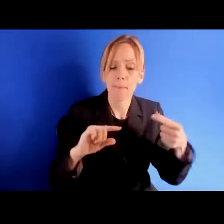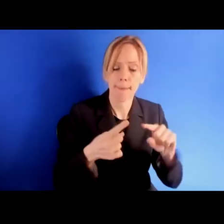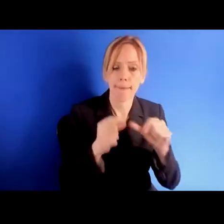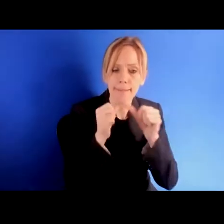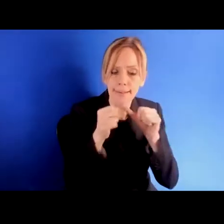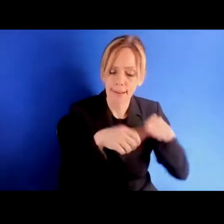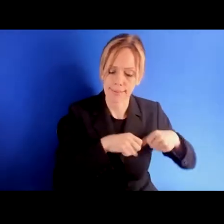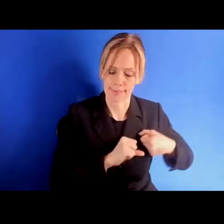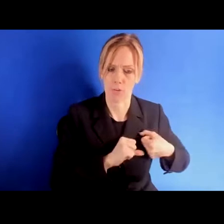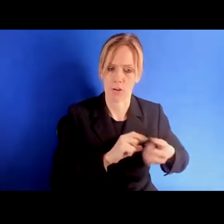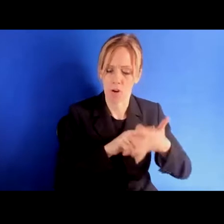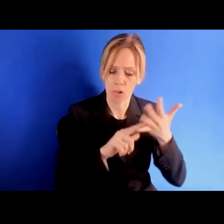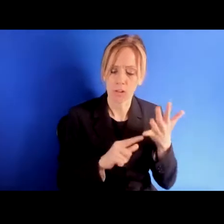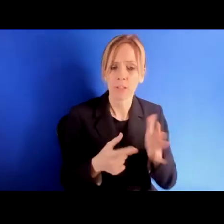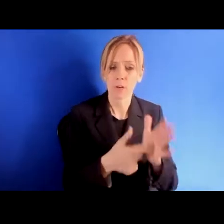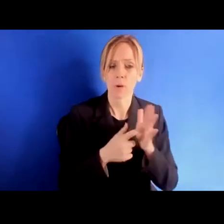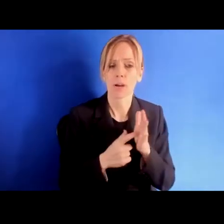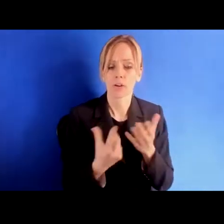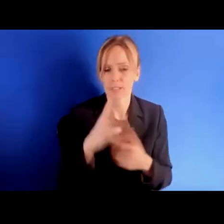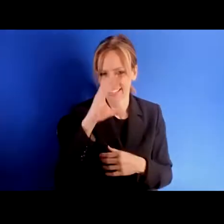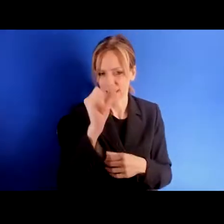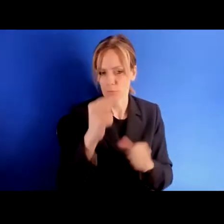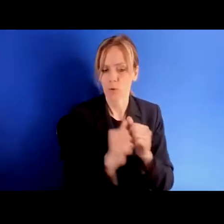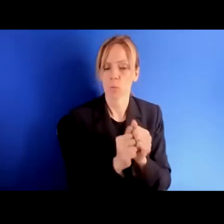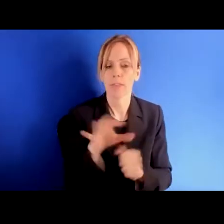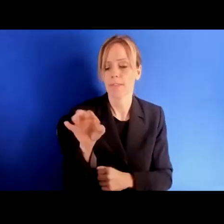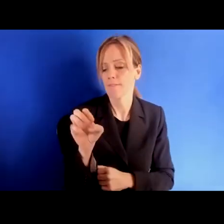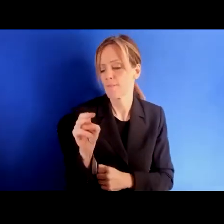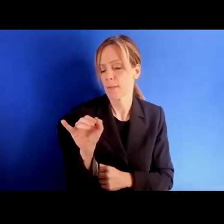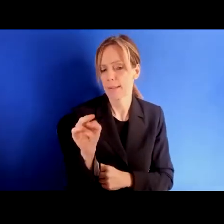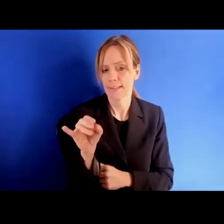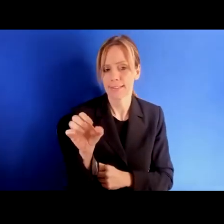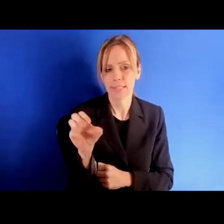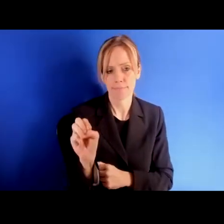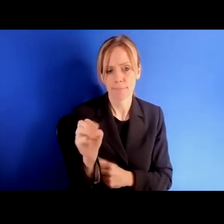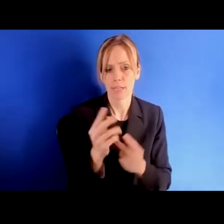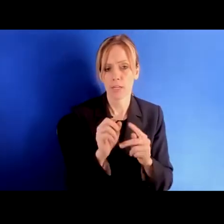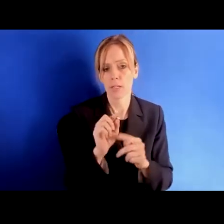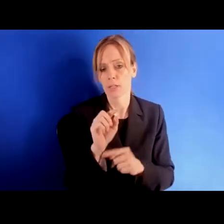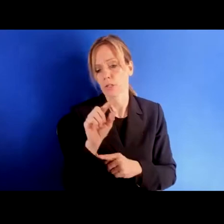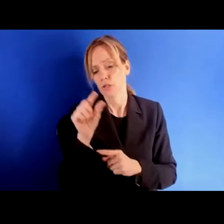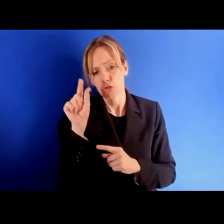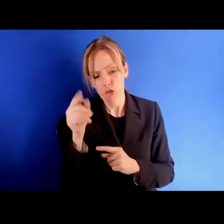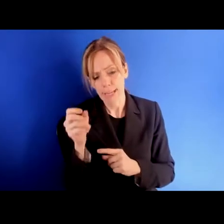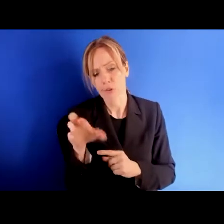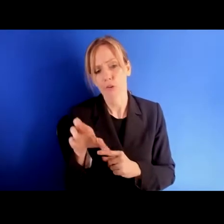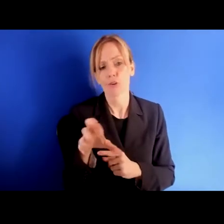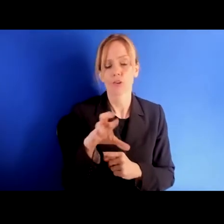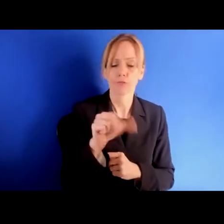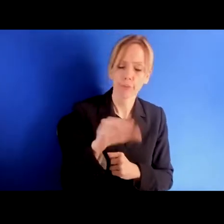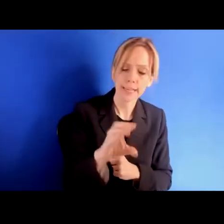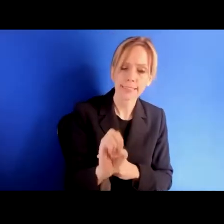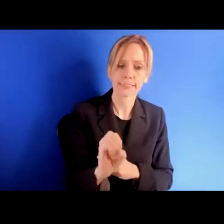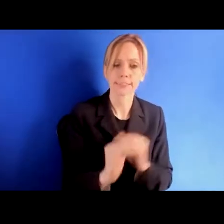requires engagement with feminism, tribal sovereignty, gender and sexuality, race, environmental justice, the